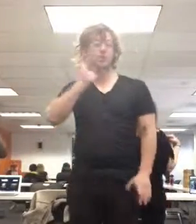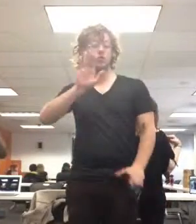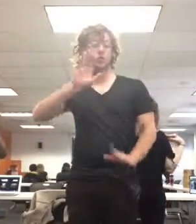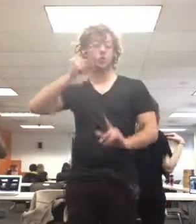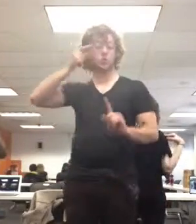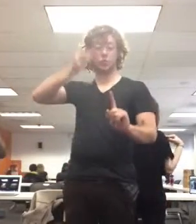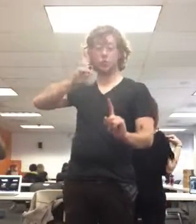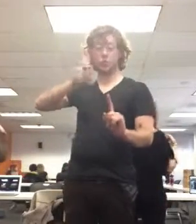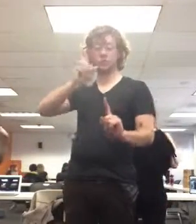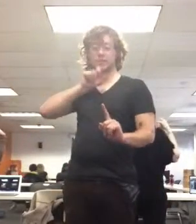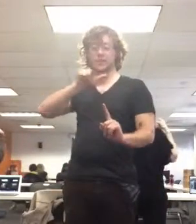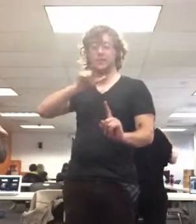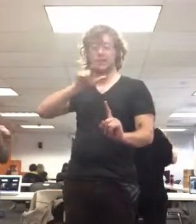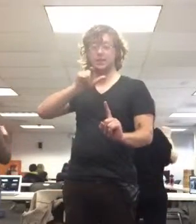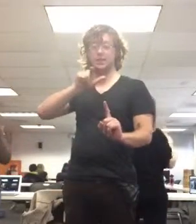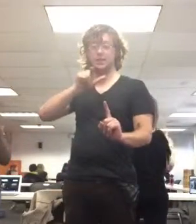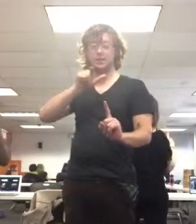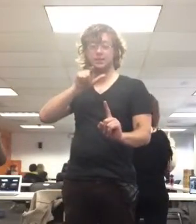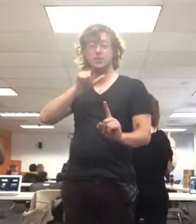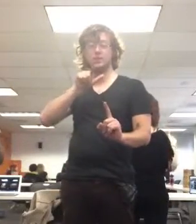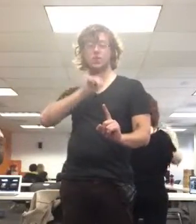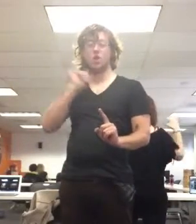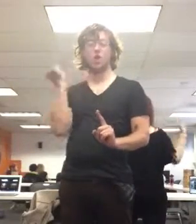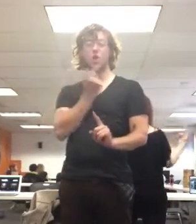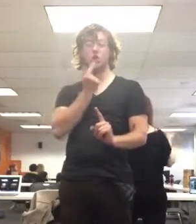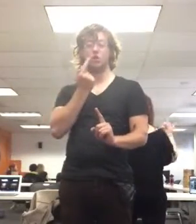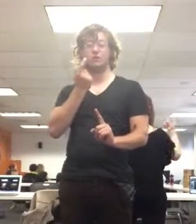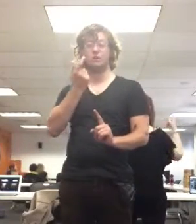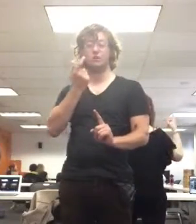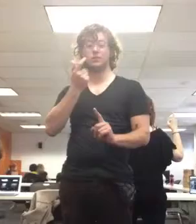is ASL, all of those appropriate